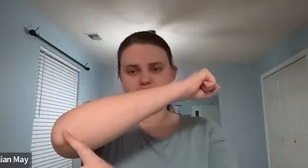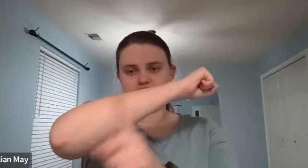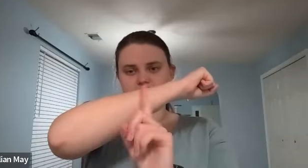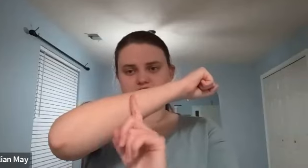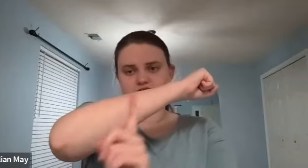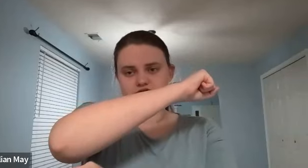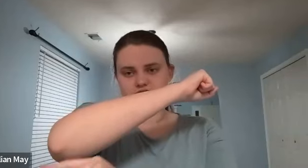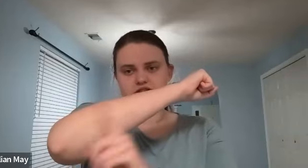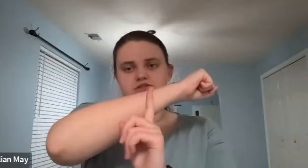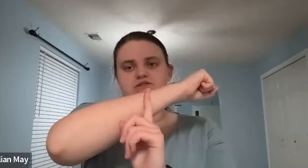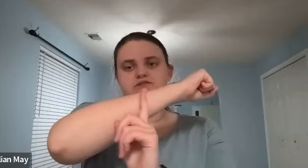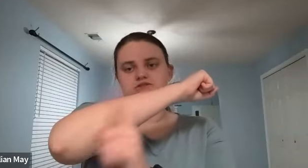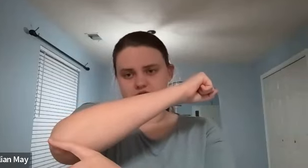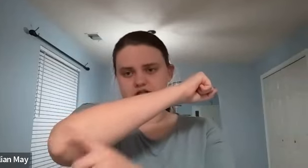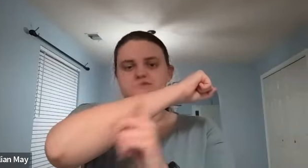Trash. Trash.